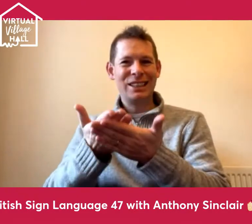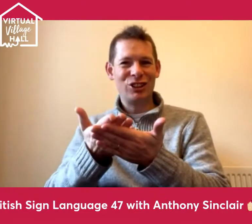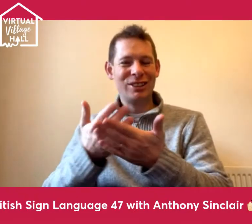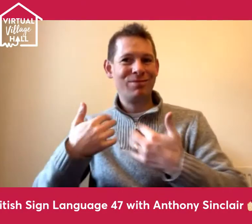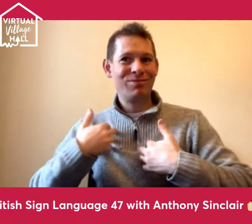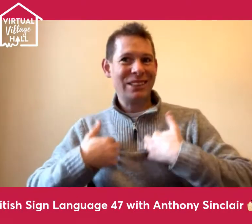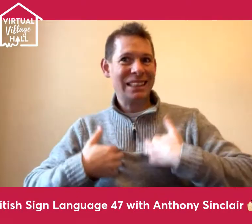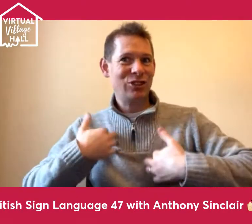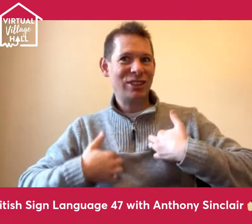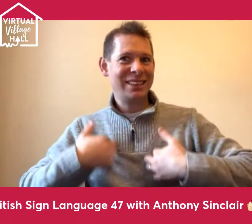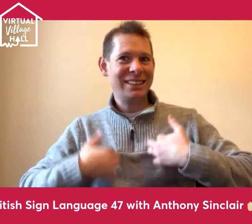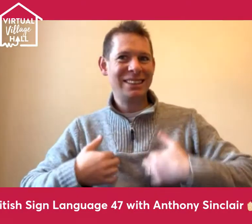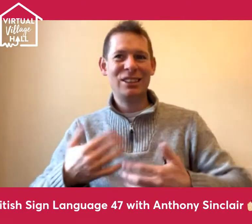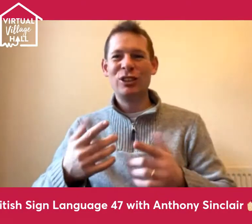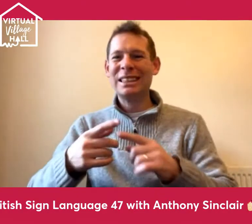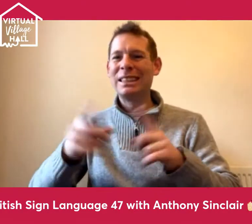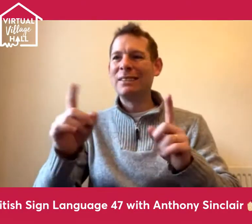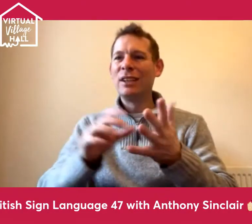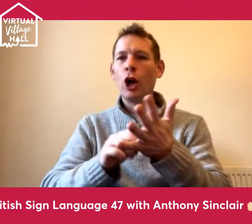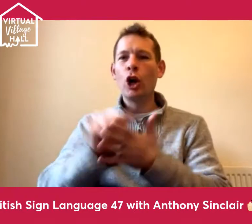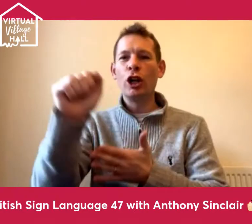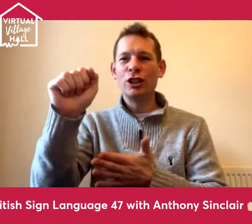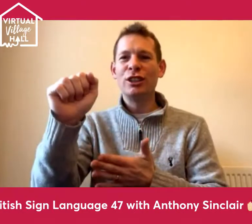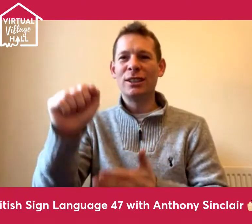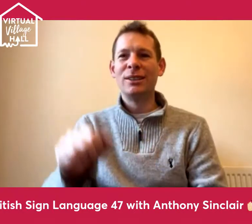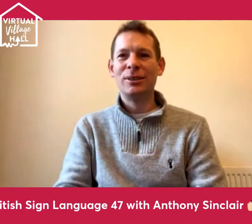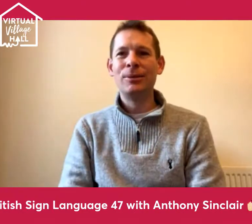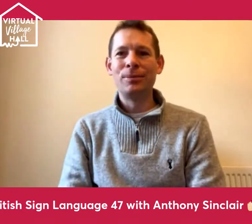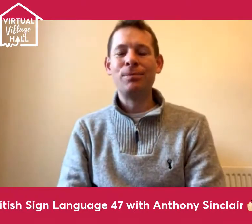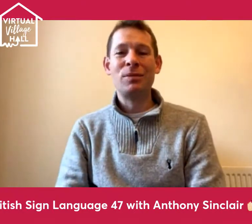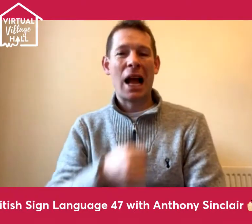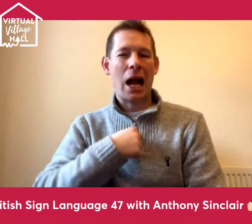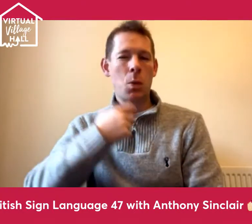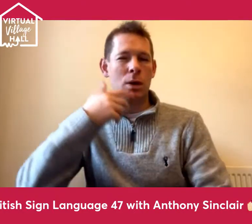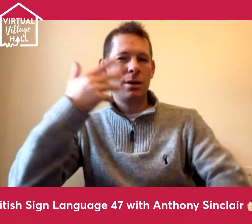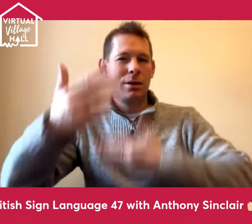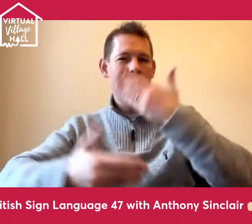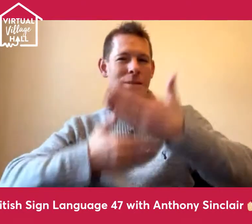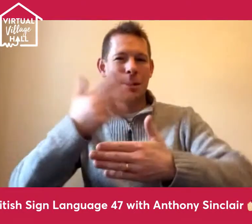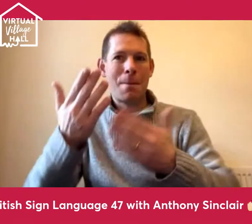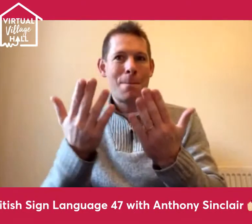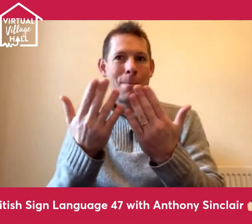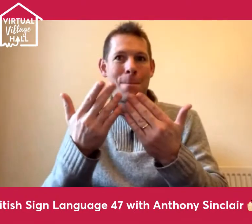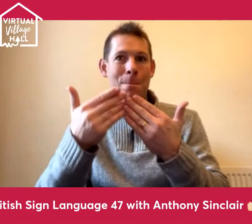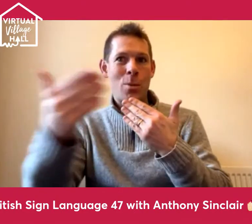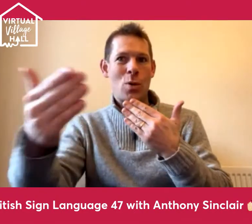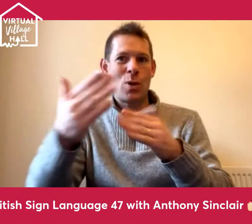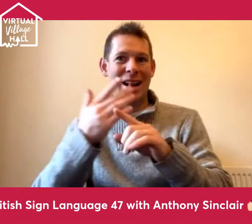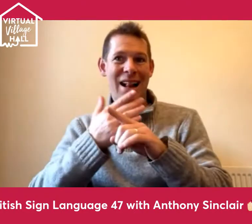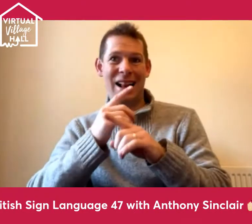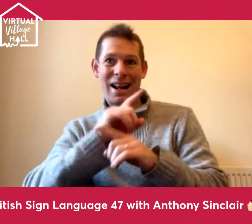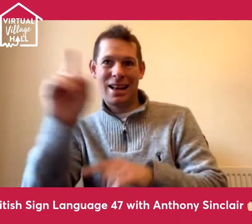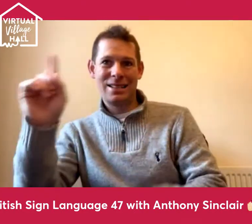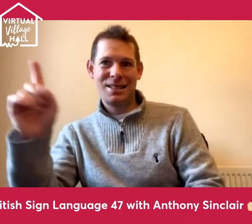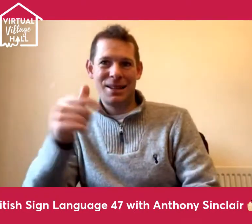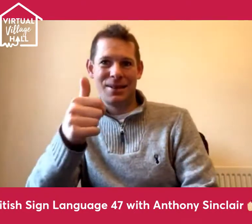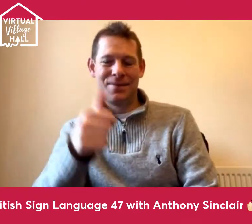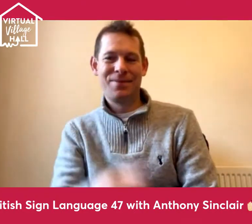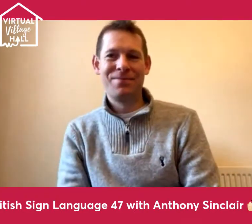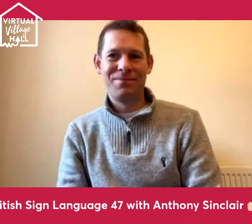in sign language are, you have to expand a lot more. So it's just very different culturally. And I will explain a